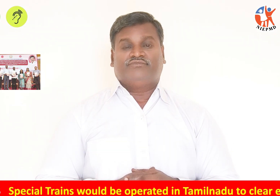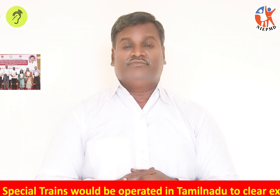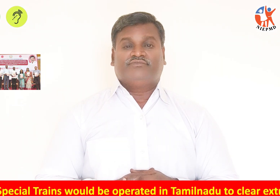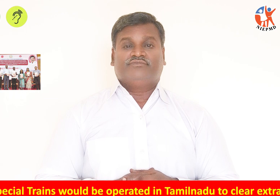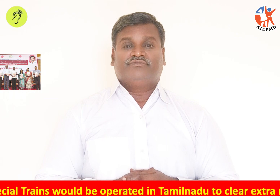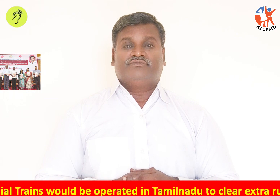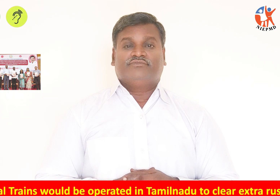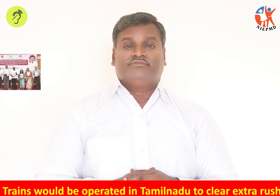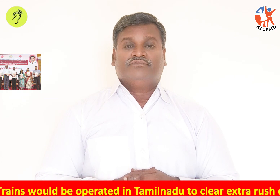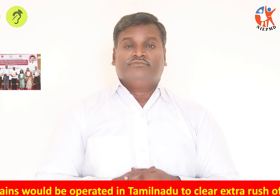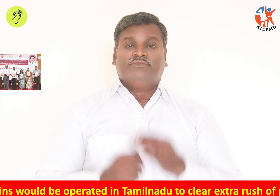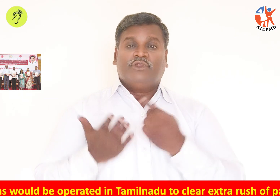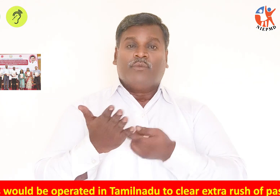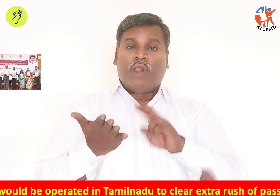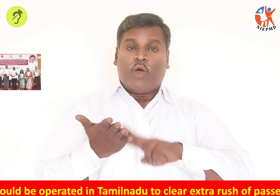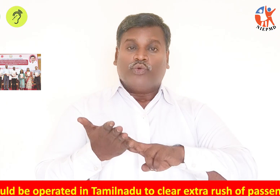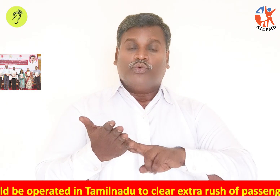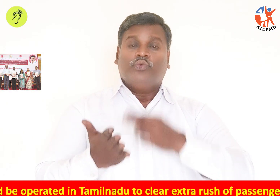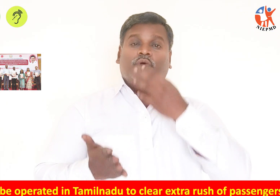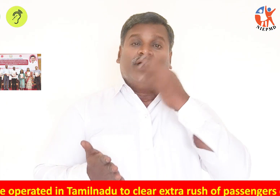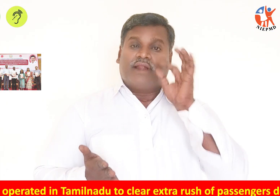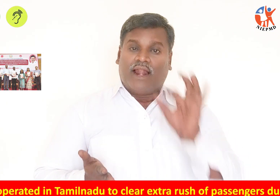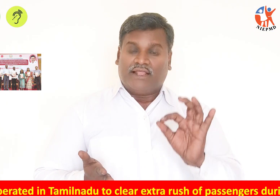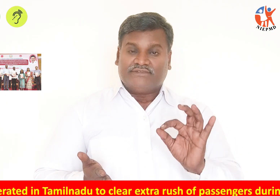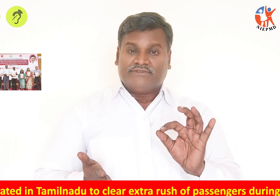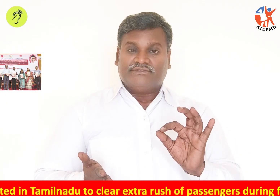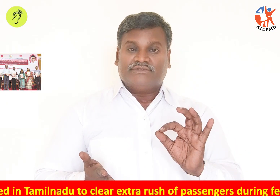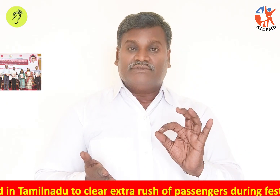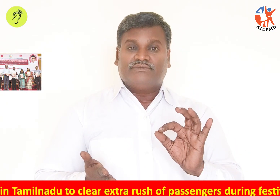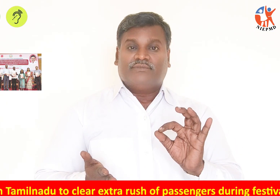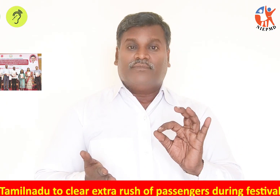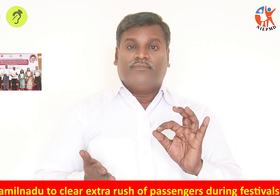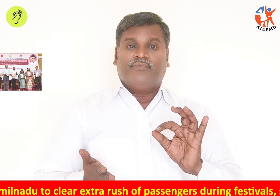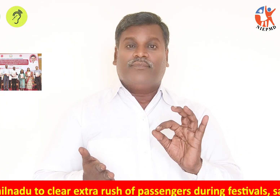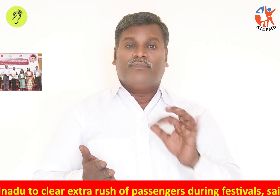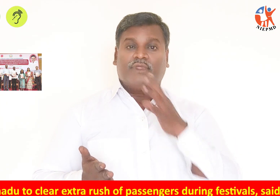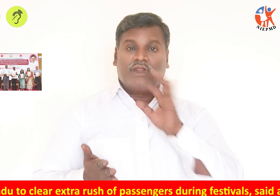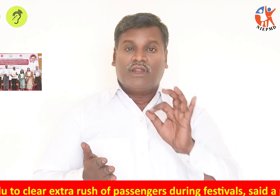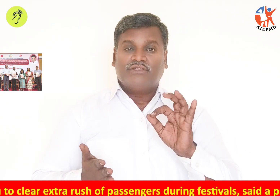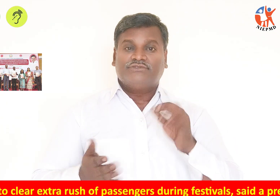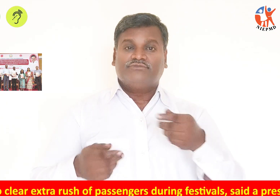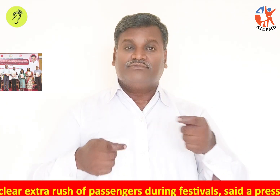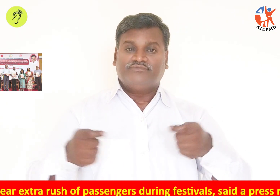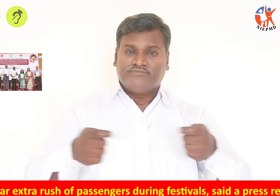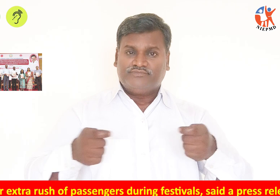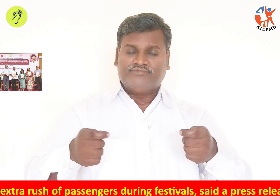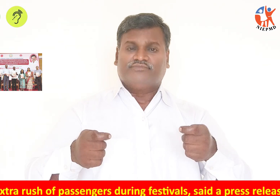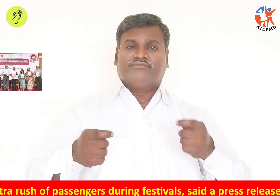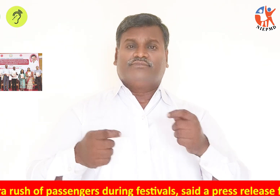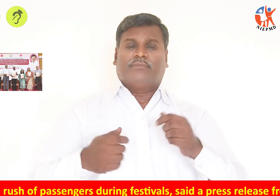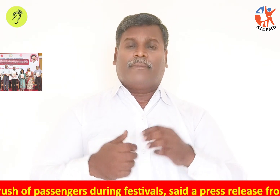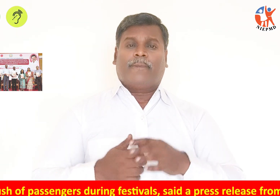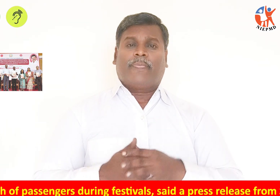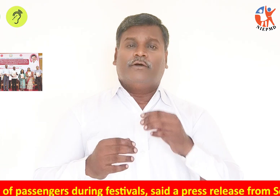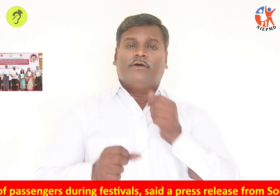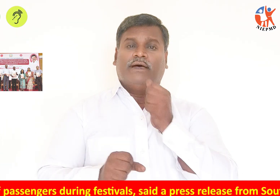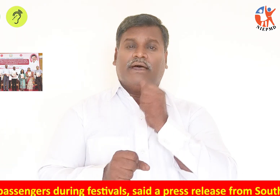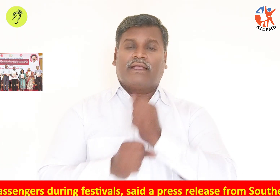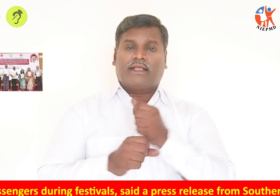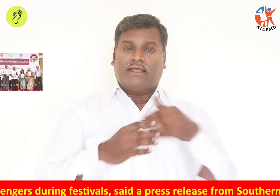the state health department of tamilnadu released a manual the state health department of tamilnadu released a manual on